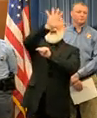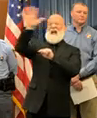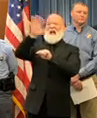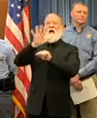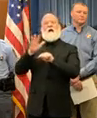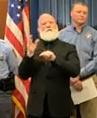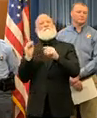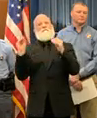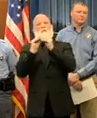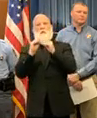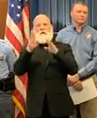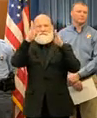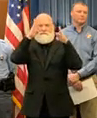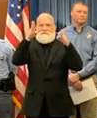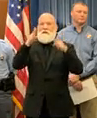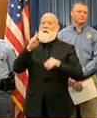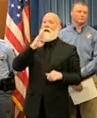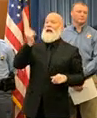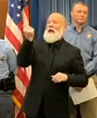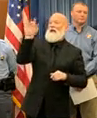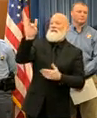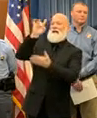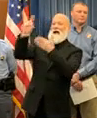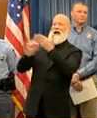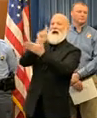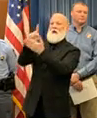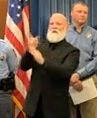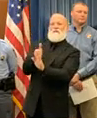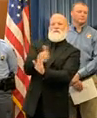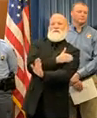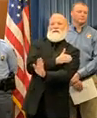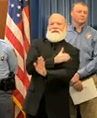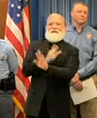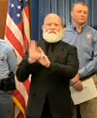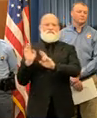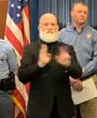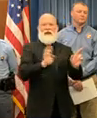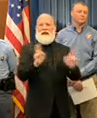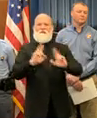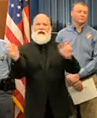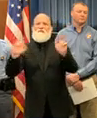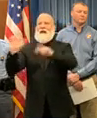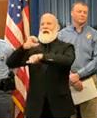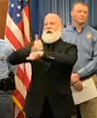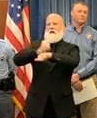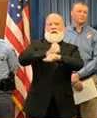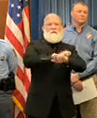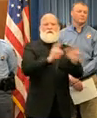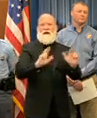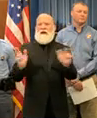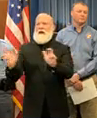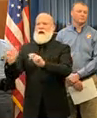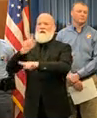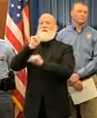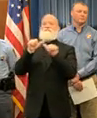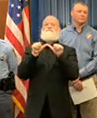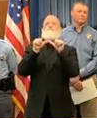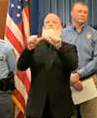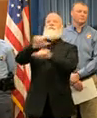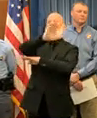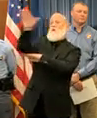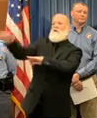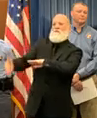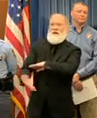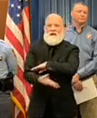hours to pre-treat all of these roadways, bridges, and overpasses. We will continue to do this through tonight and tomorrow.